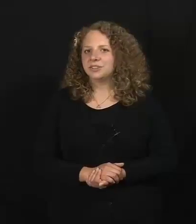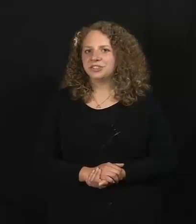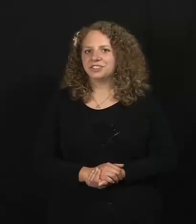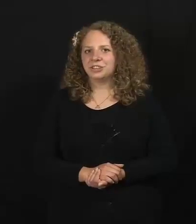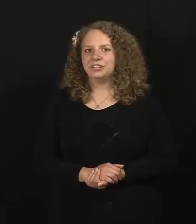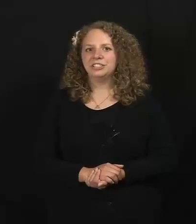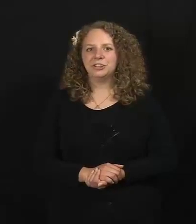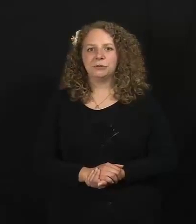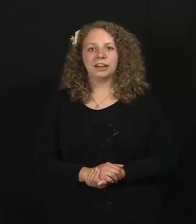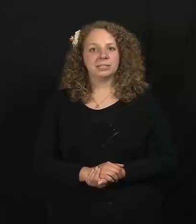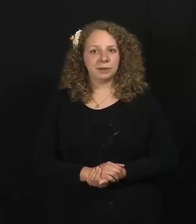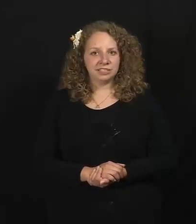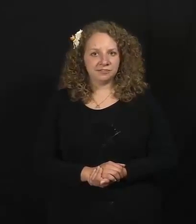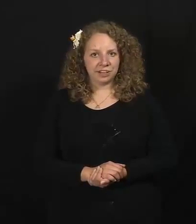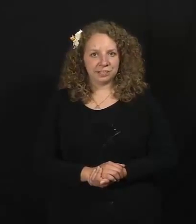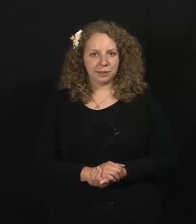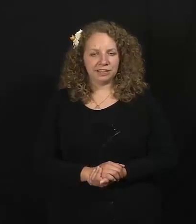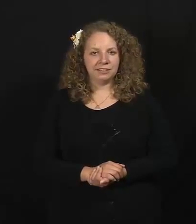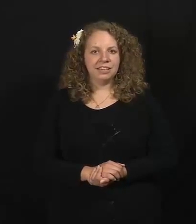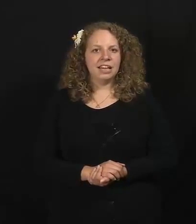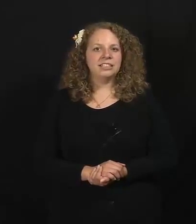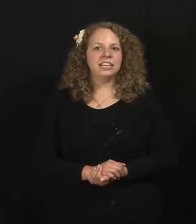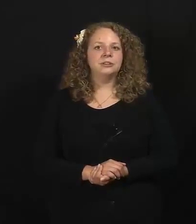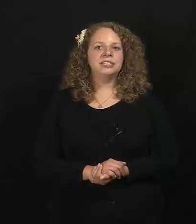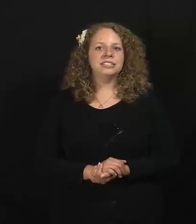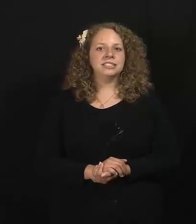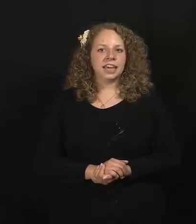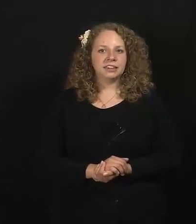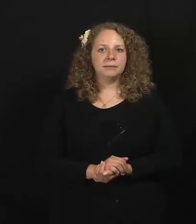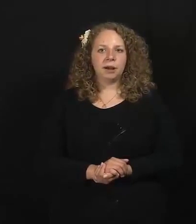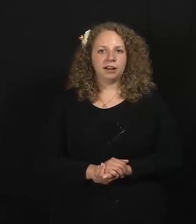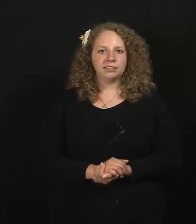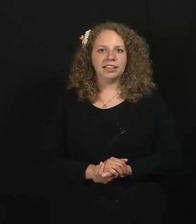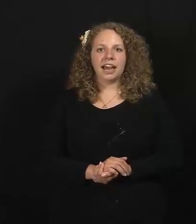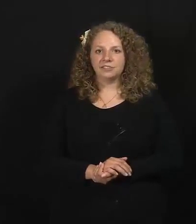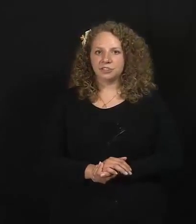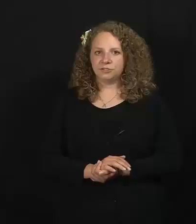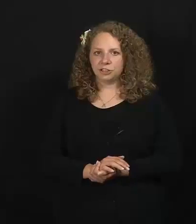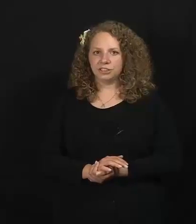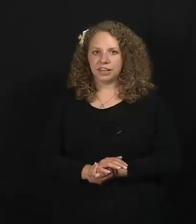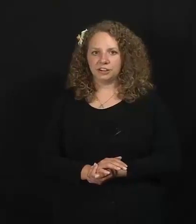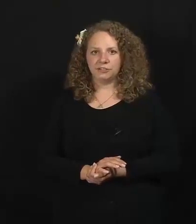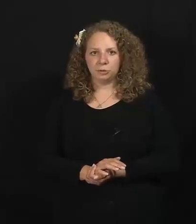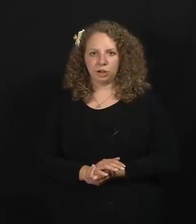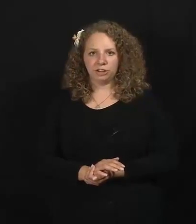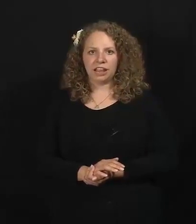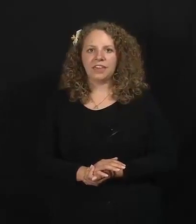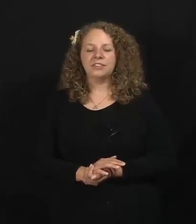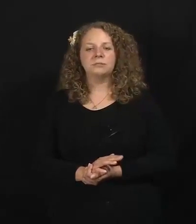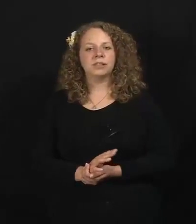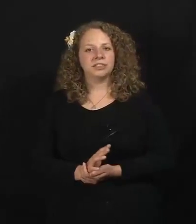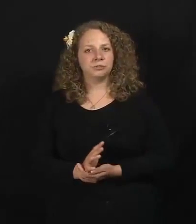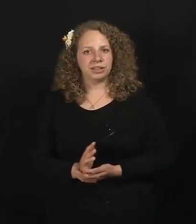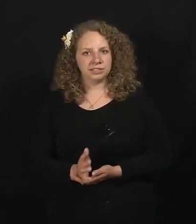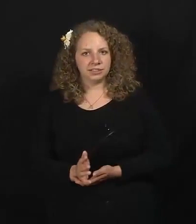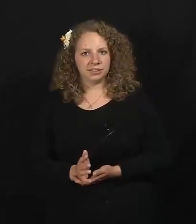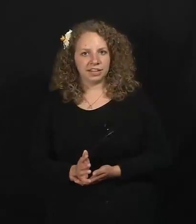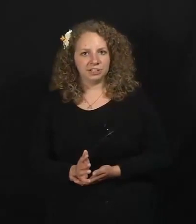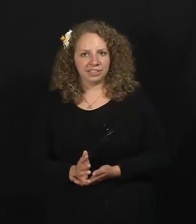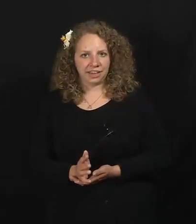Another thing that you need to know about expressive fingerspelling is that you need to slightly pause after the first letter of your word and then blend the rest of the letters